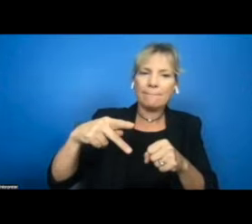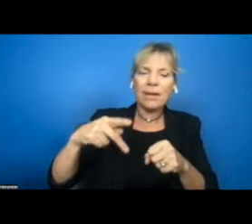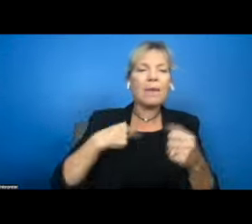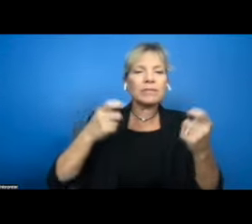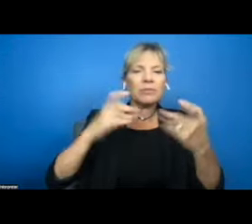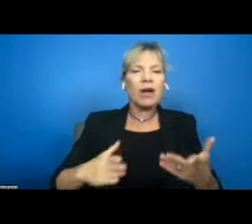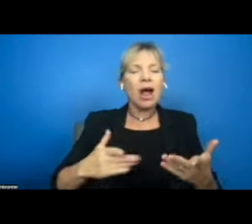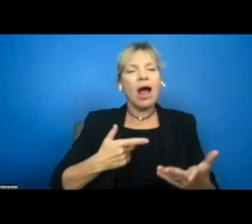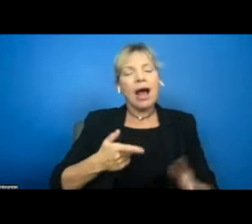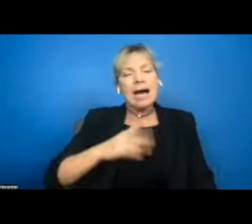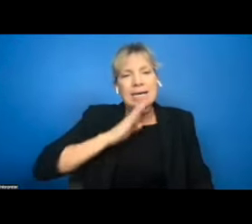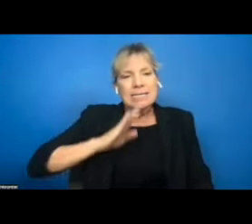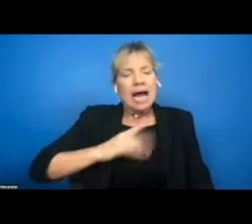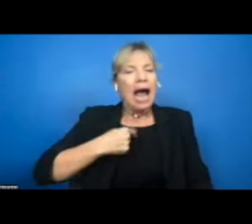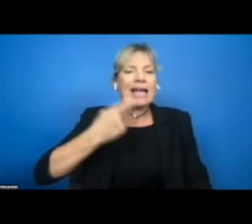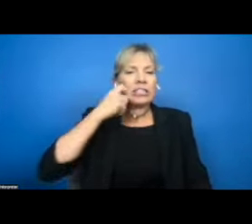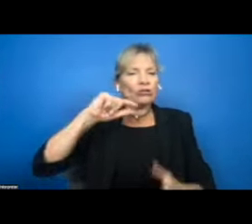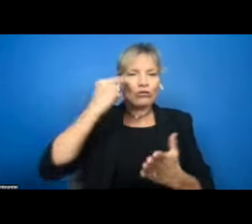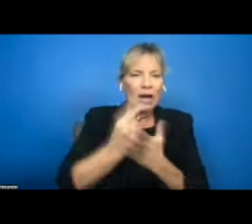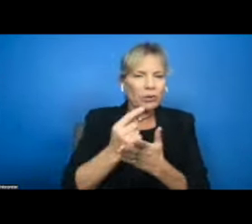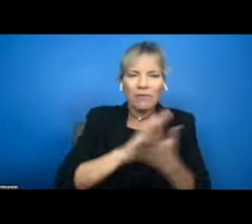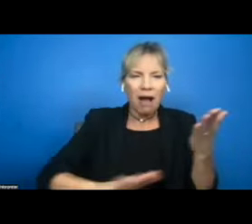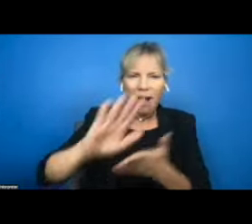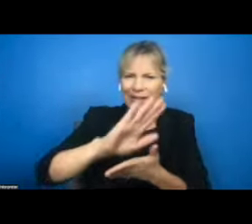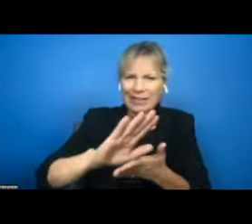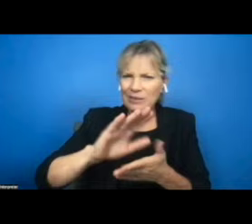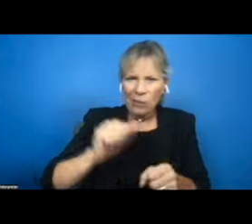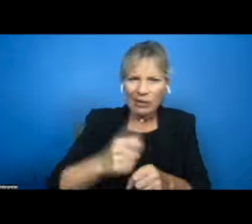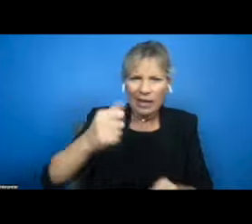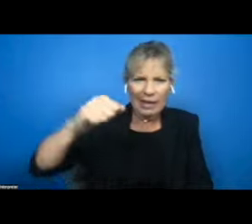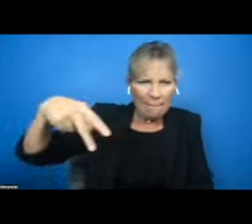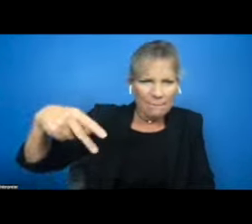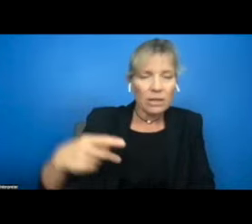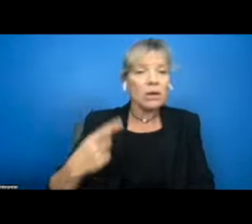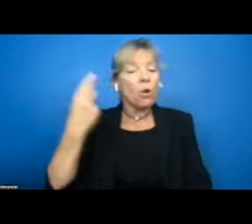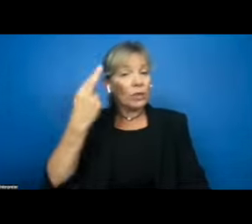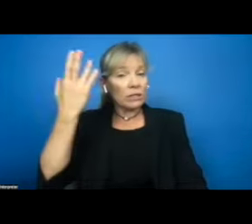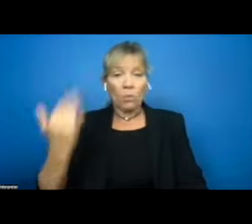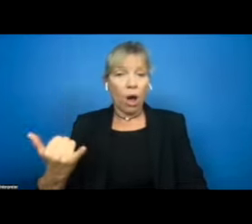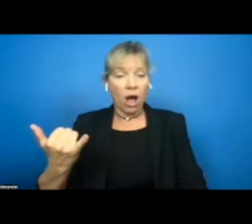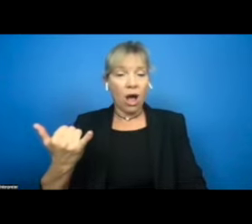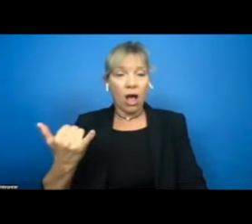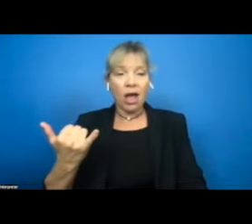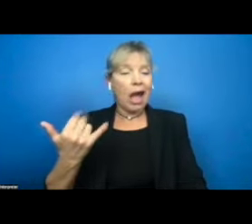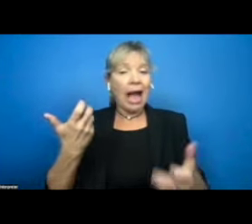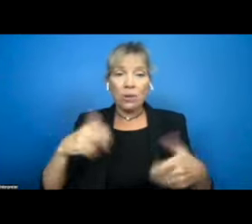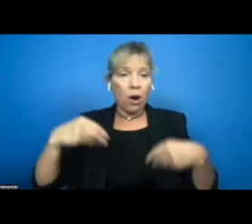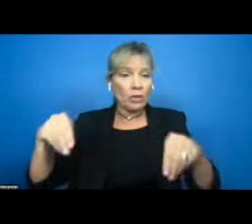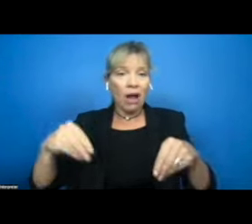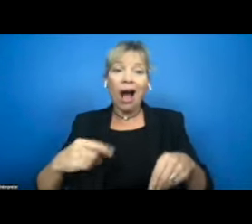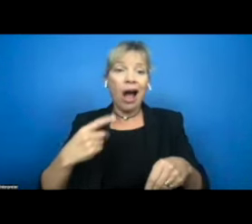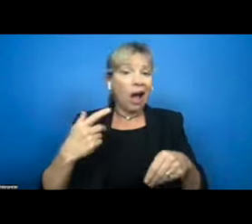I was a little frustrated because I had just graduated from college. And one of the reasons to get out of retail was to go to